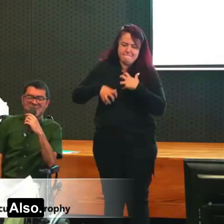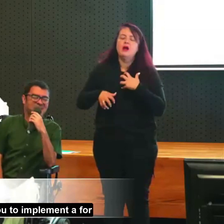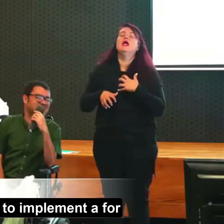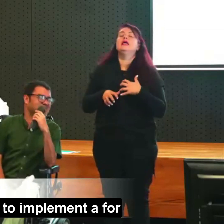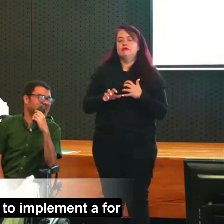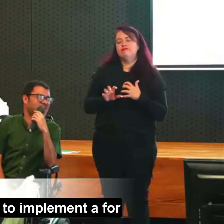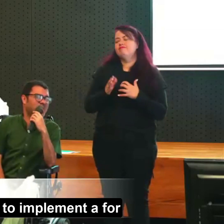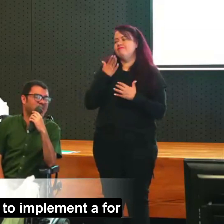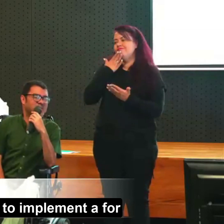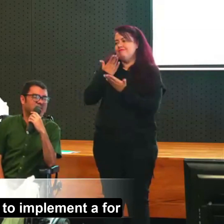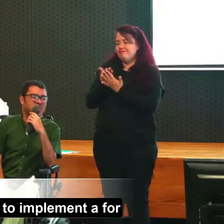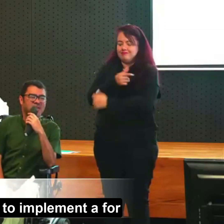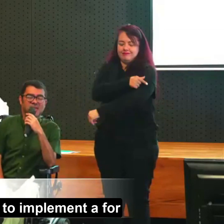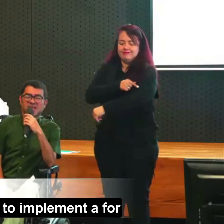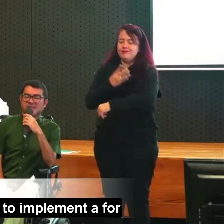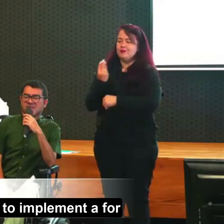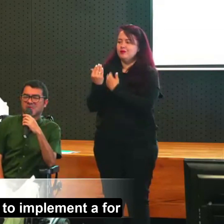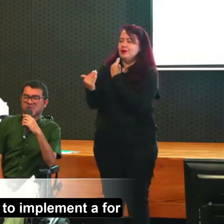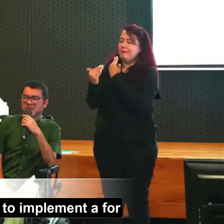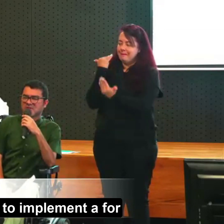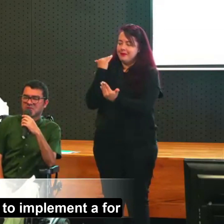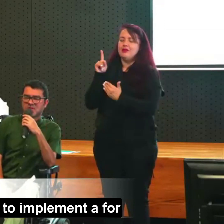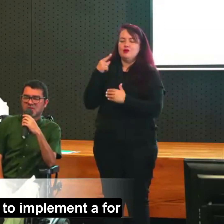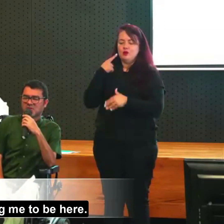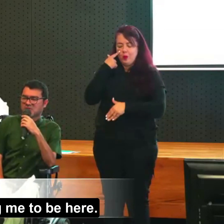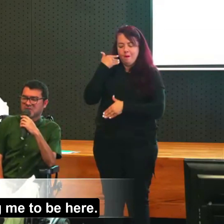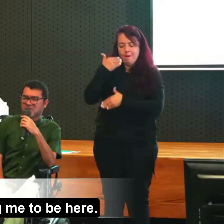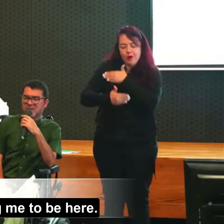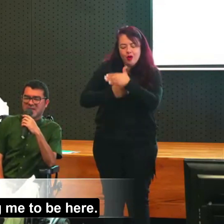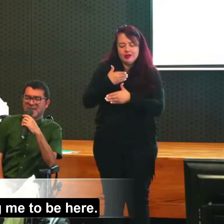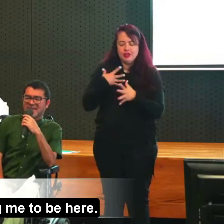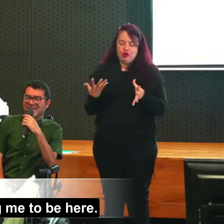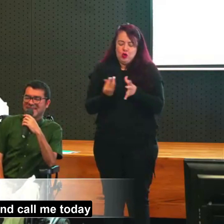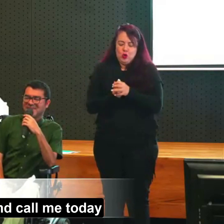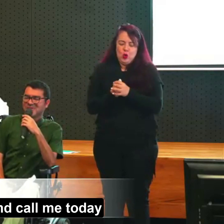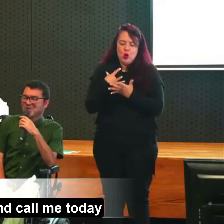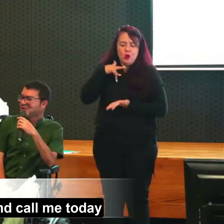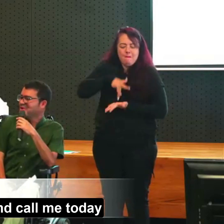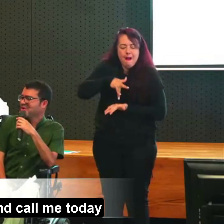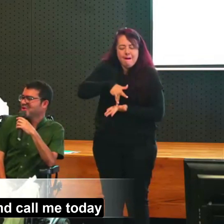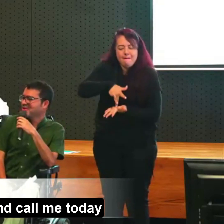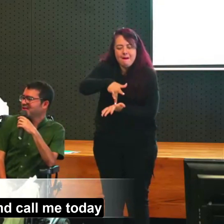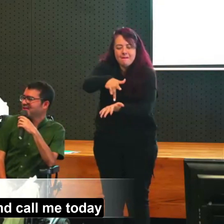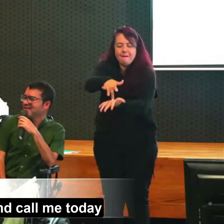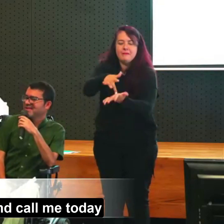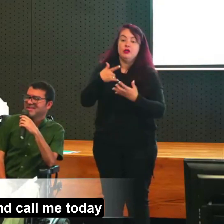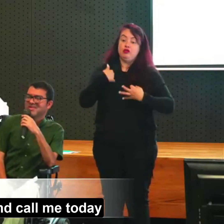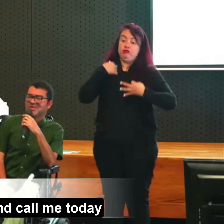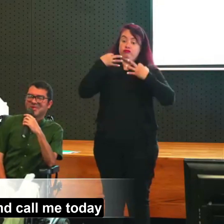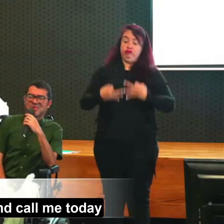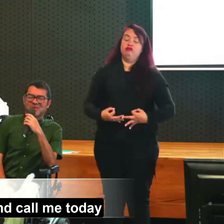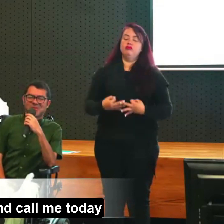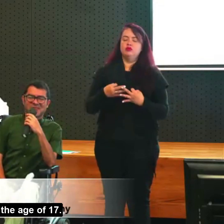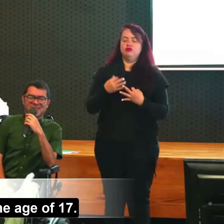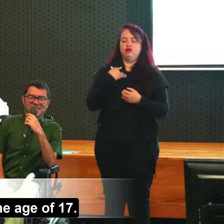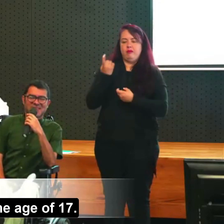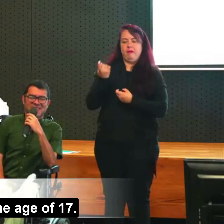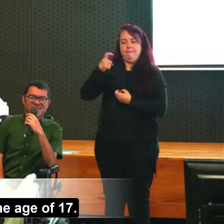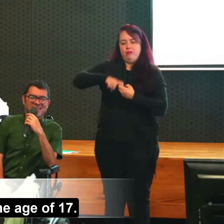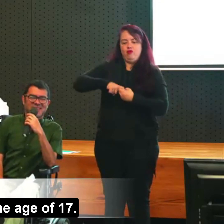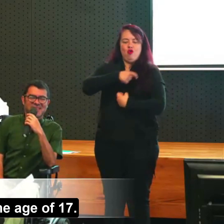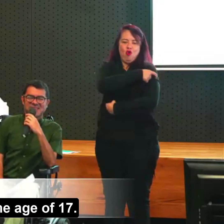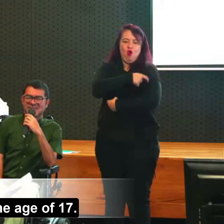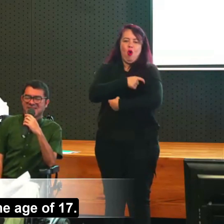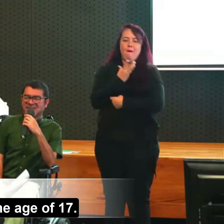dystrophy. So thank you to Elcomite for inviting me to be here. I love Elcomite.